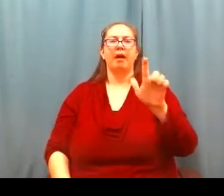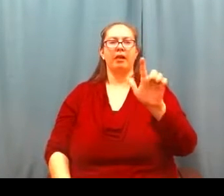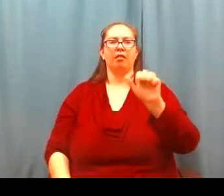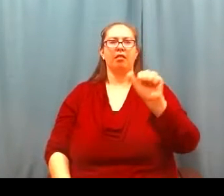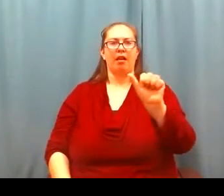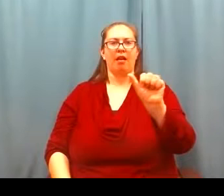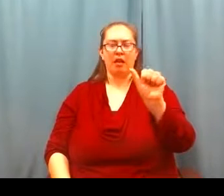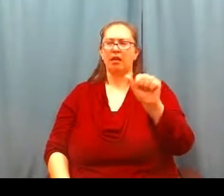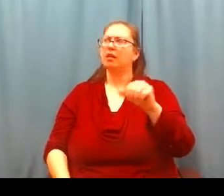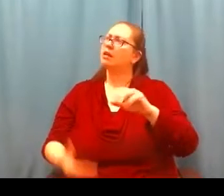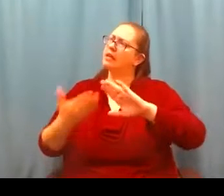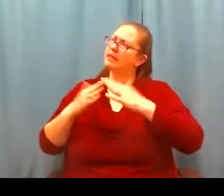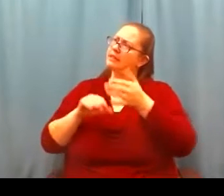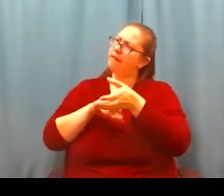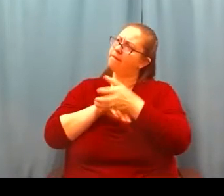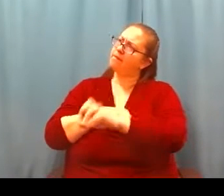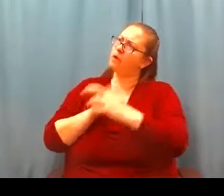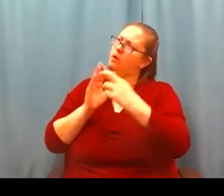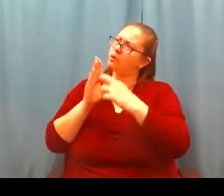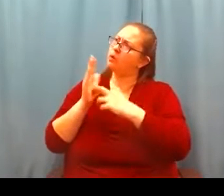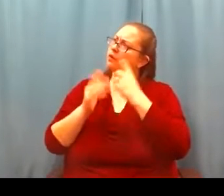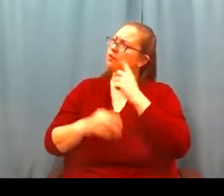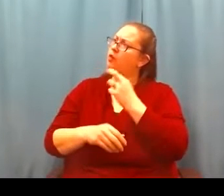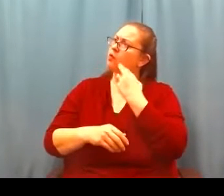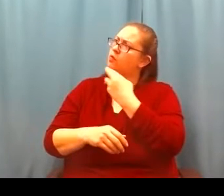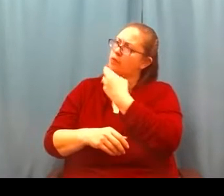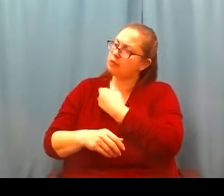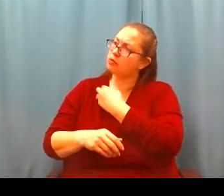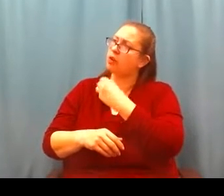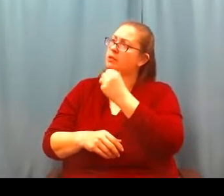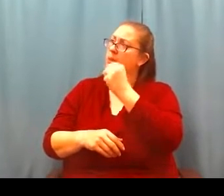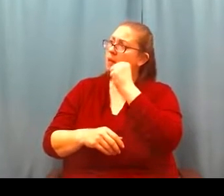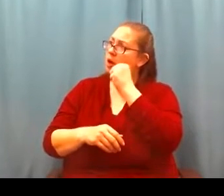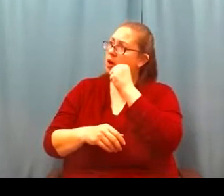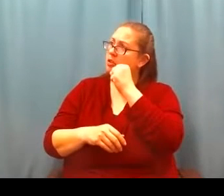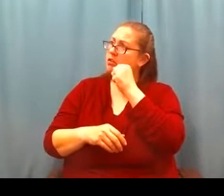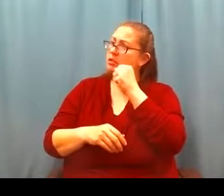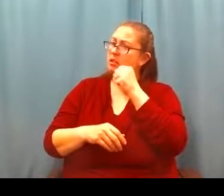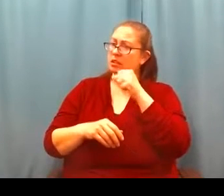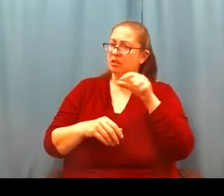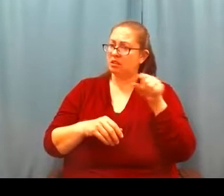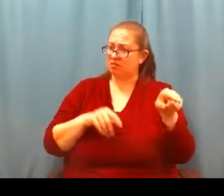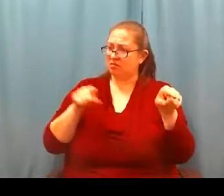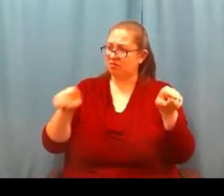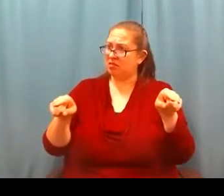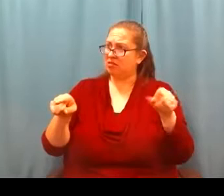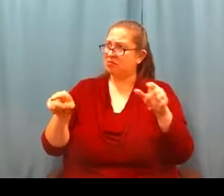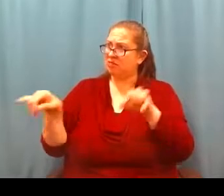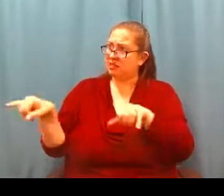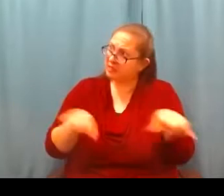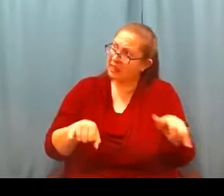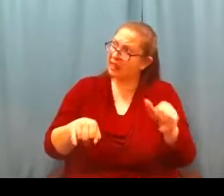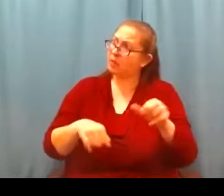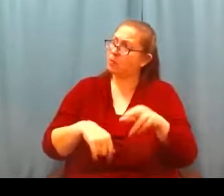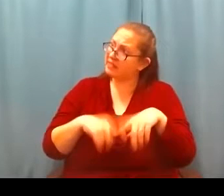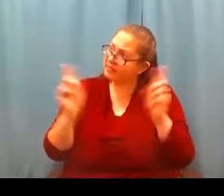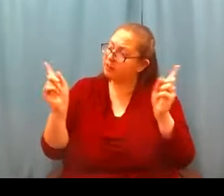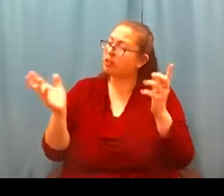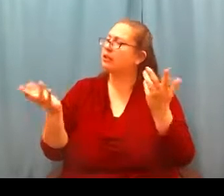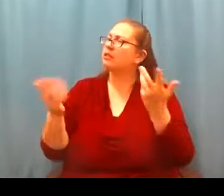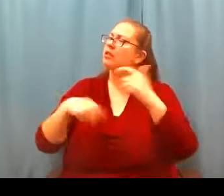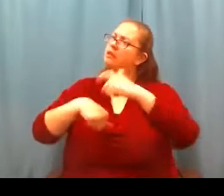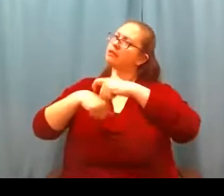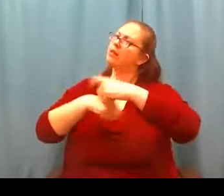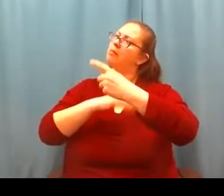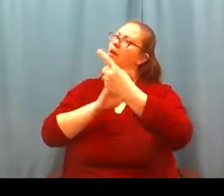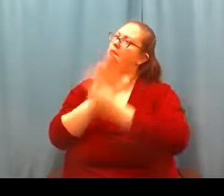be enforcing rules for restaurants and bars the same or differently? What about hours of operation? So restaurants and